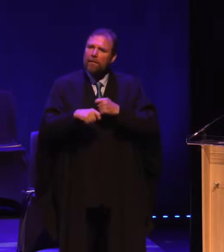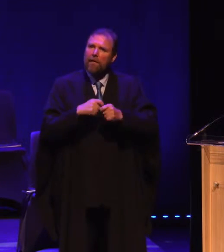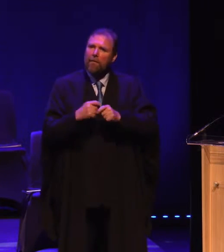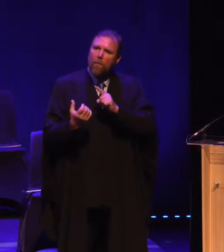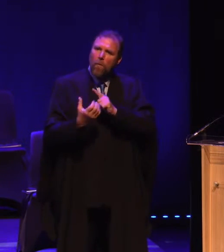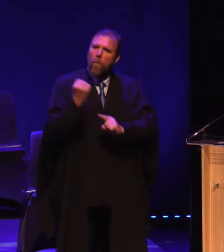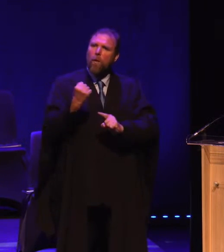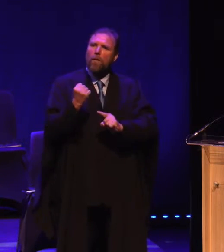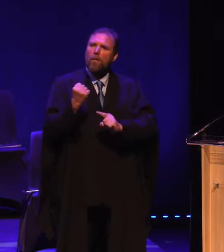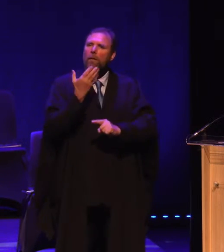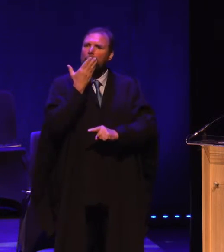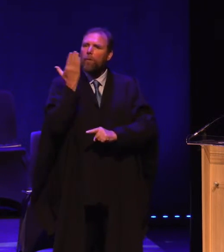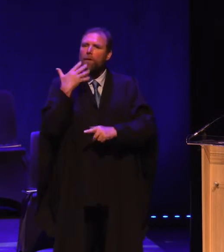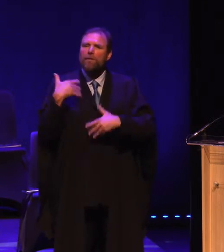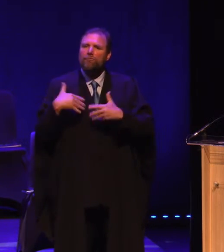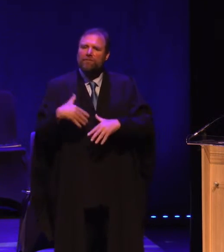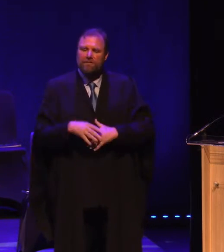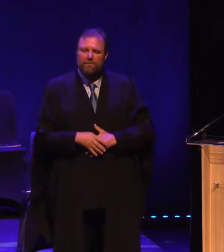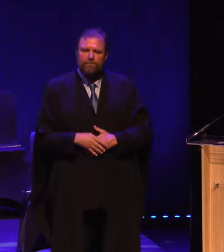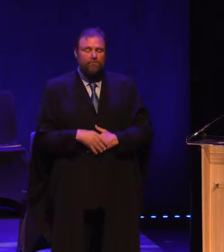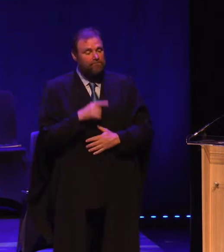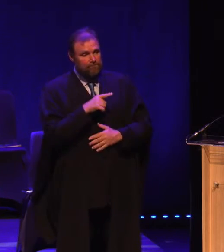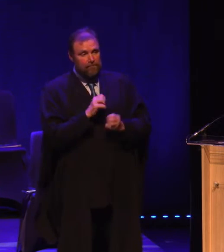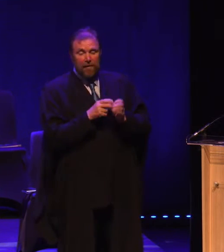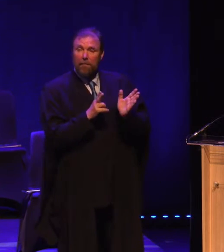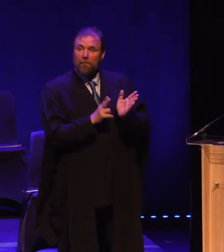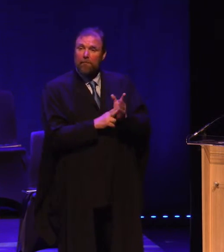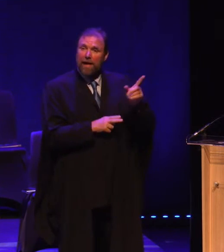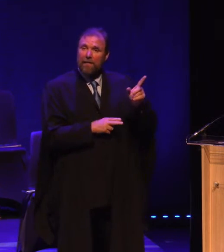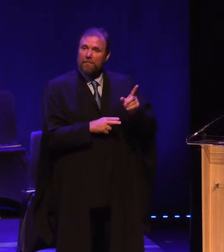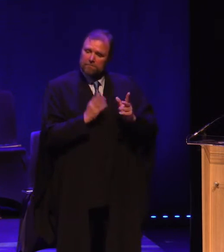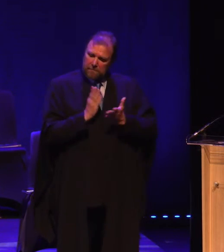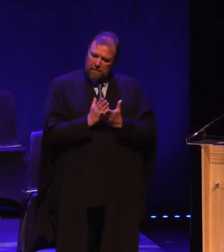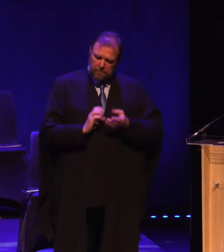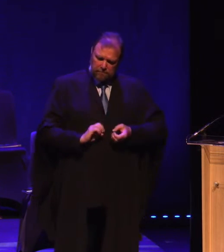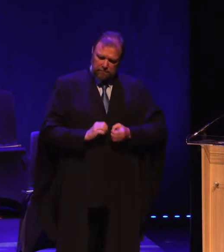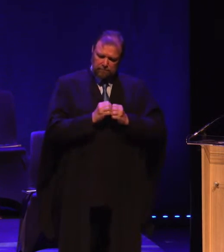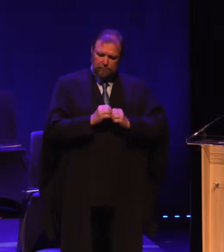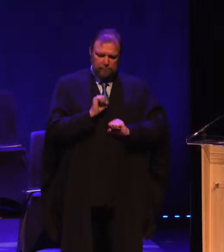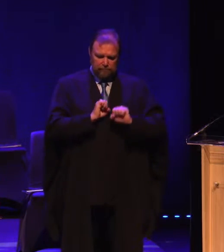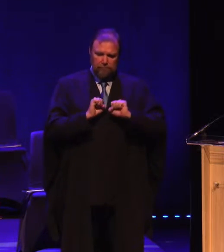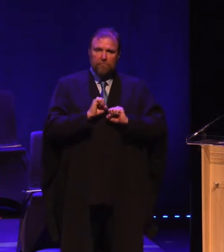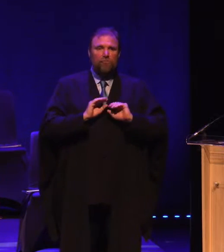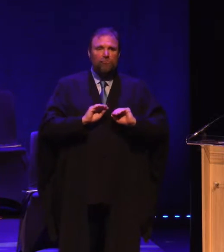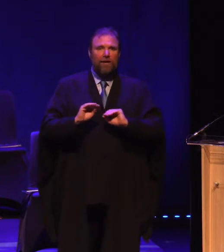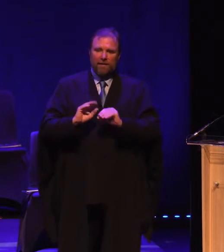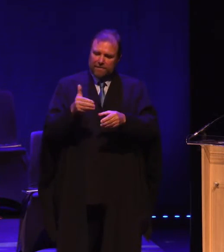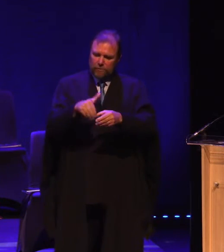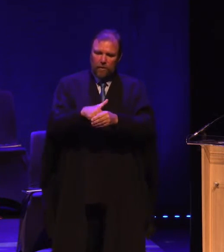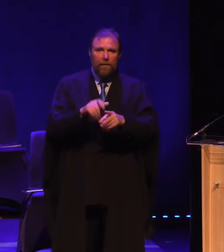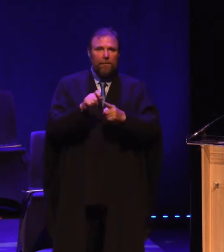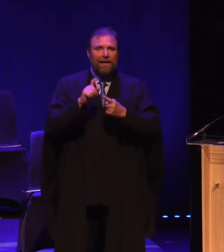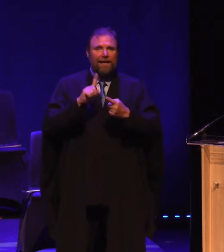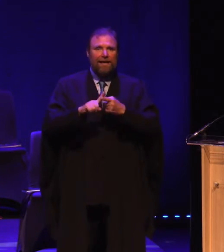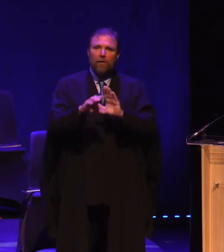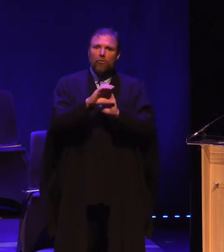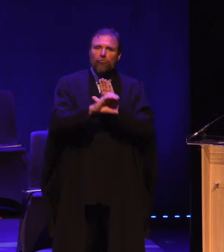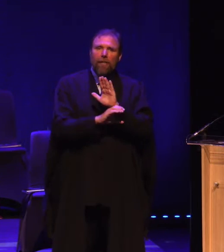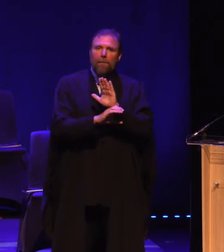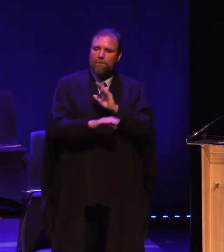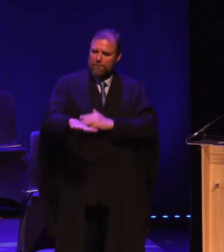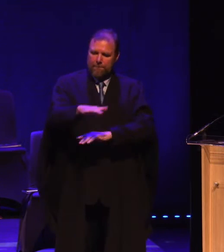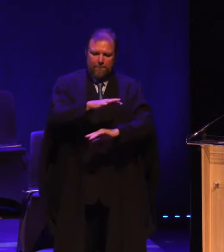injury. Ben was able to successfully embed resistance training into PE curriculum in schools of